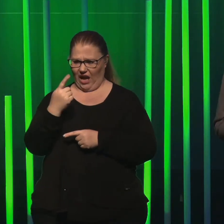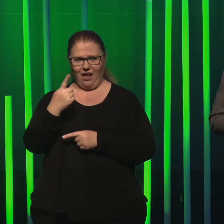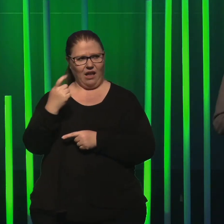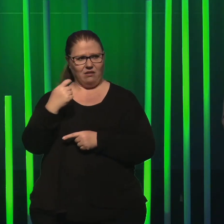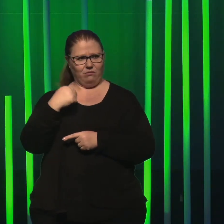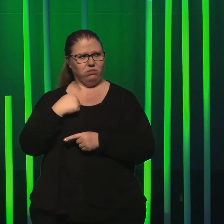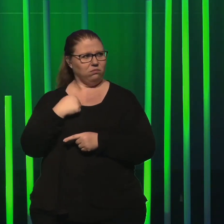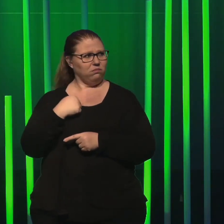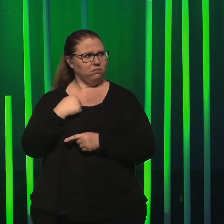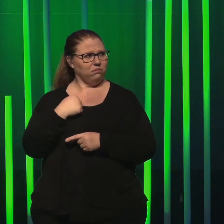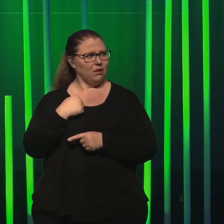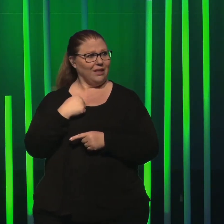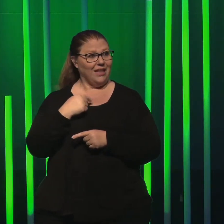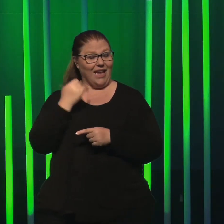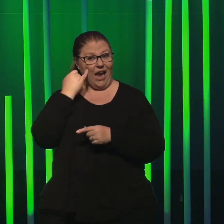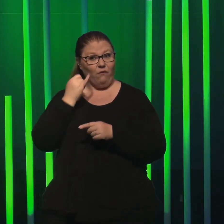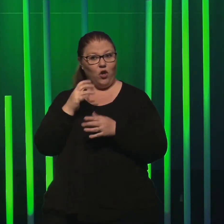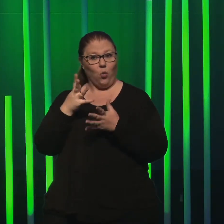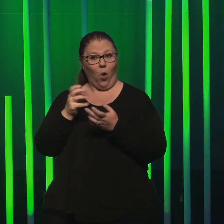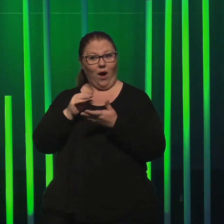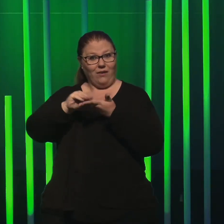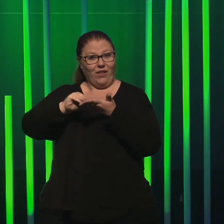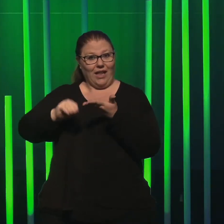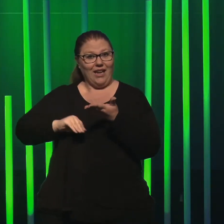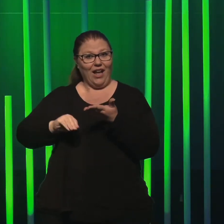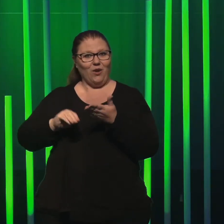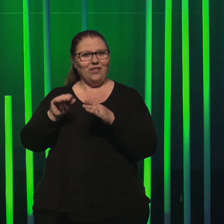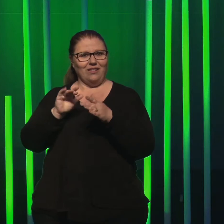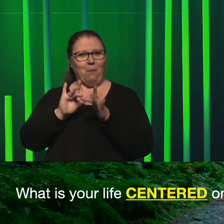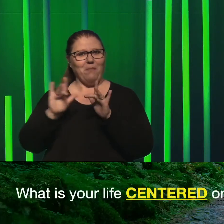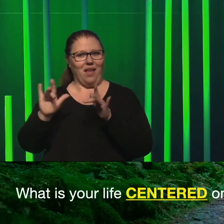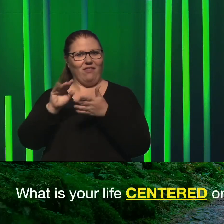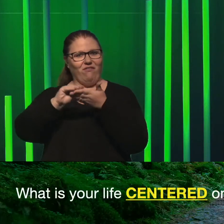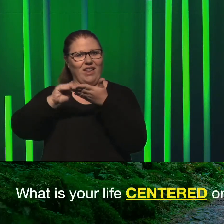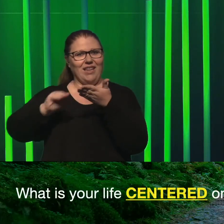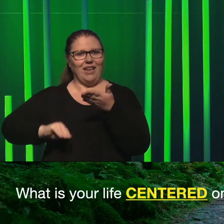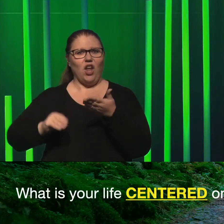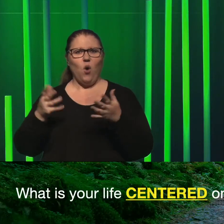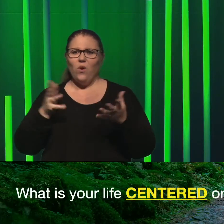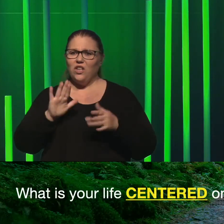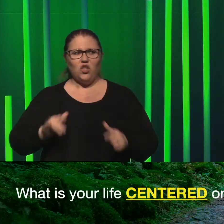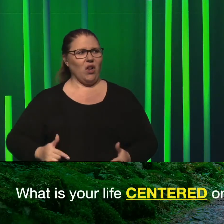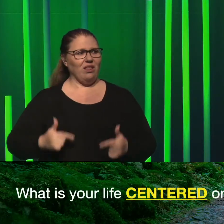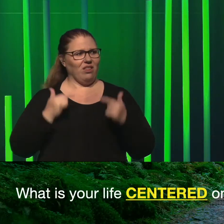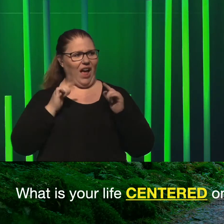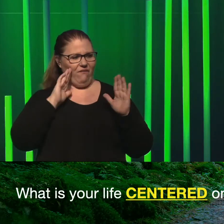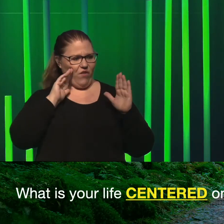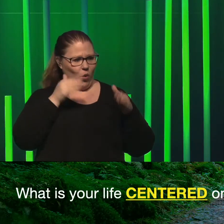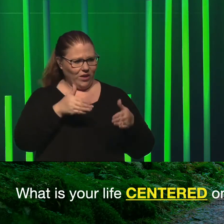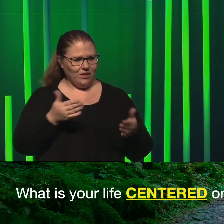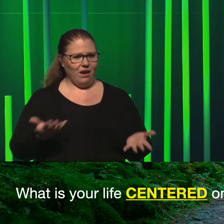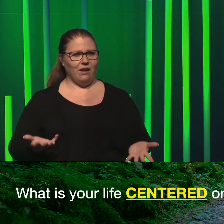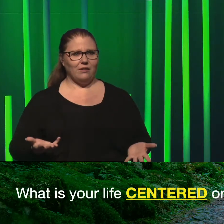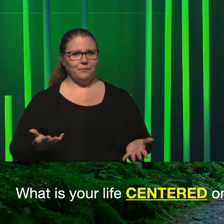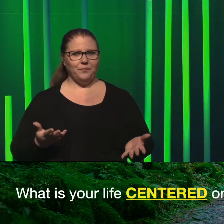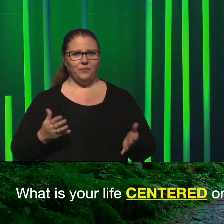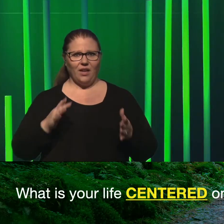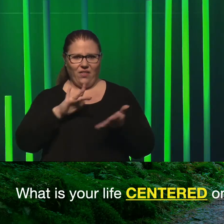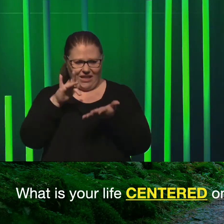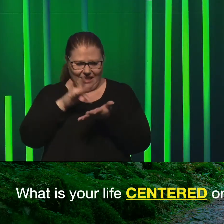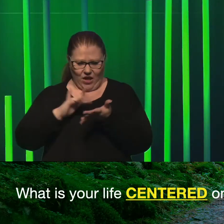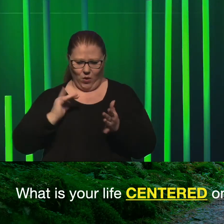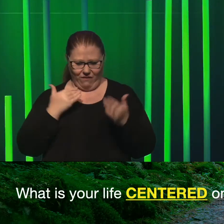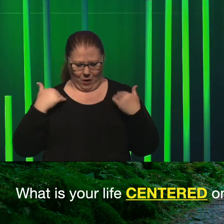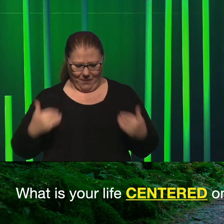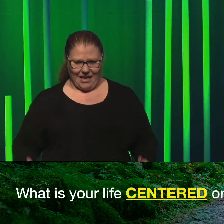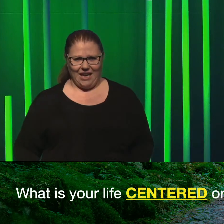a fill-in-the-blank kind of person, and that is, what is our life centered on? Right? What is the center of our being? What is the center